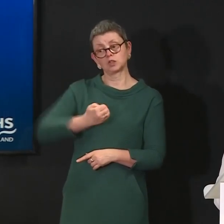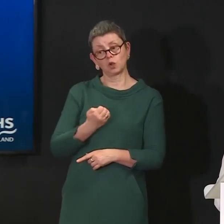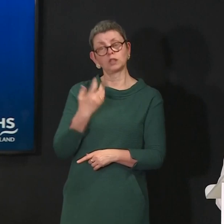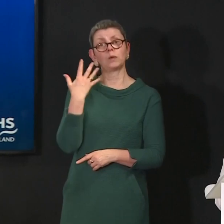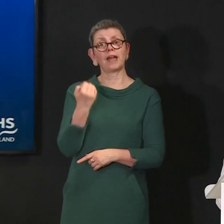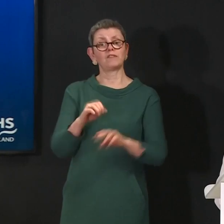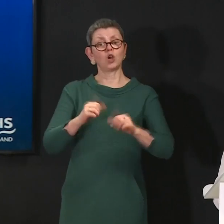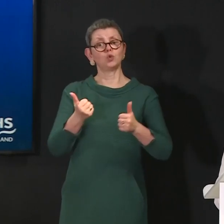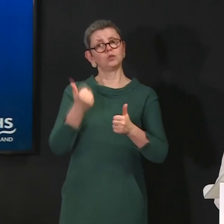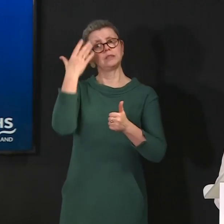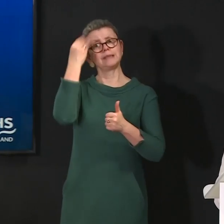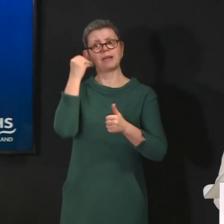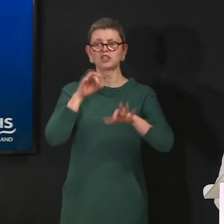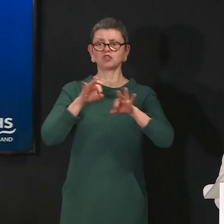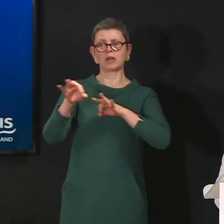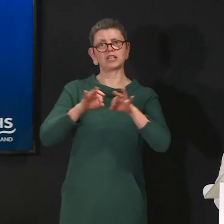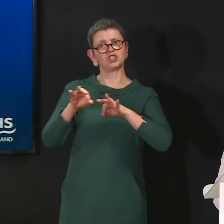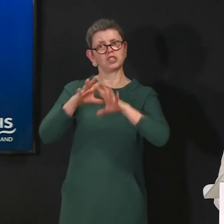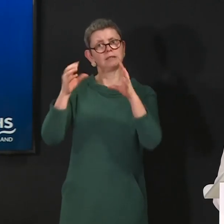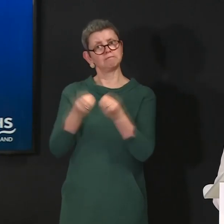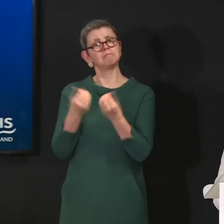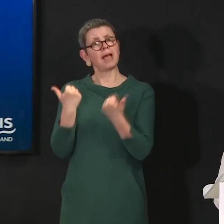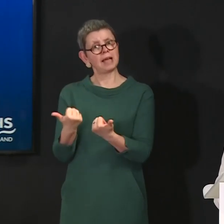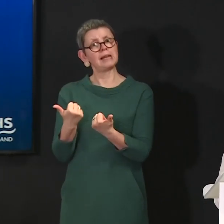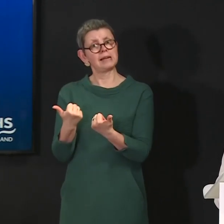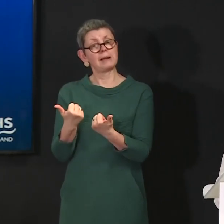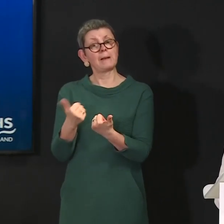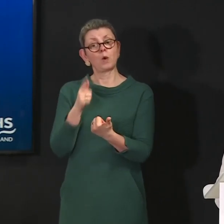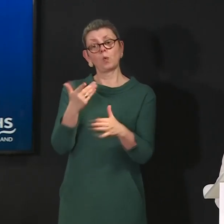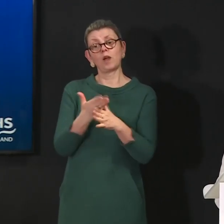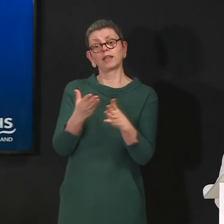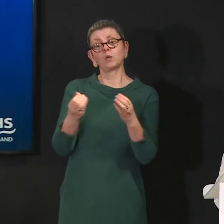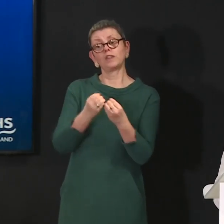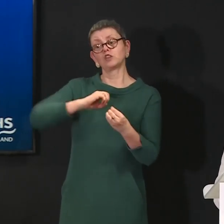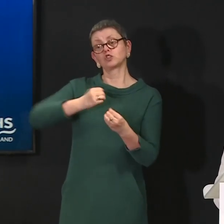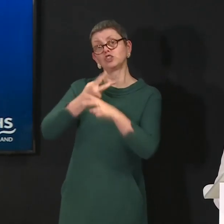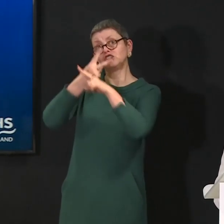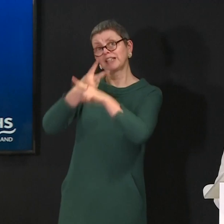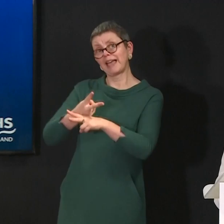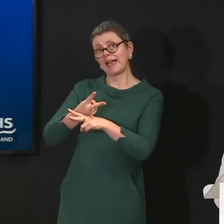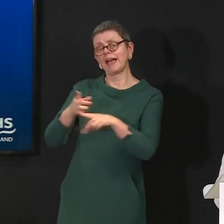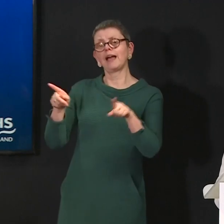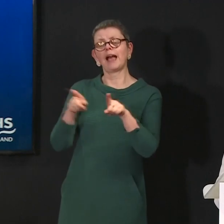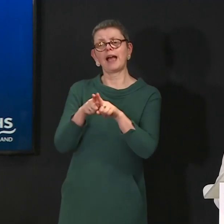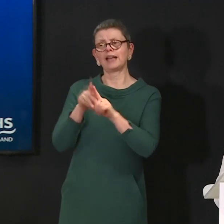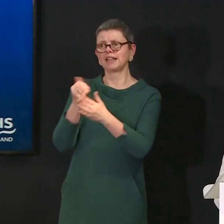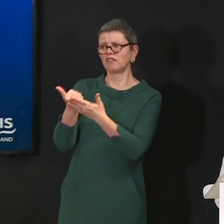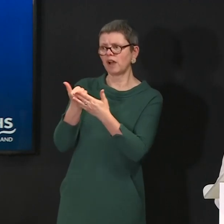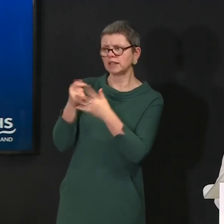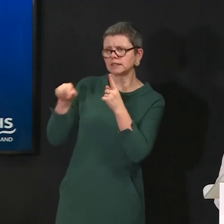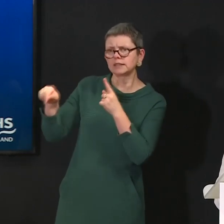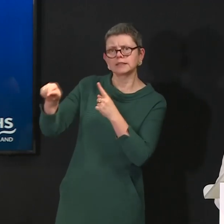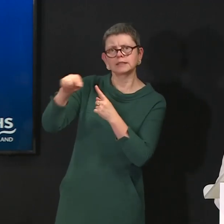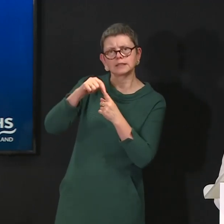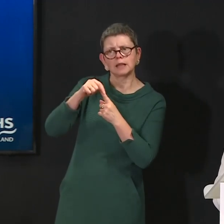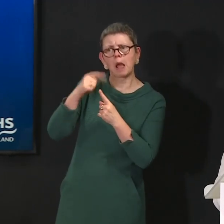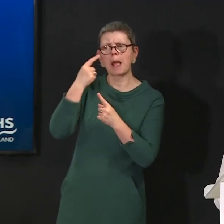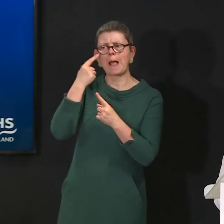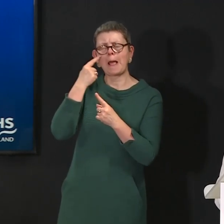strategy overall, and we are now working with Scottish Care and with those advisers to see what more we can